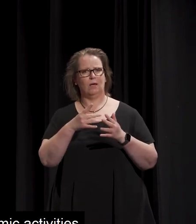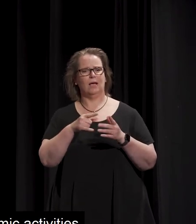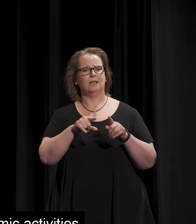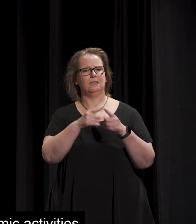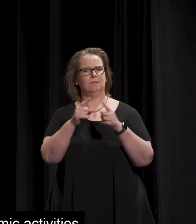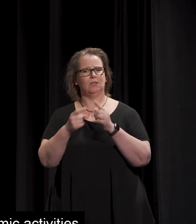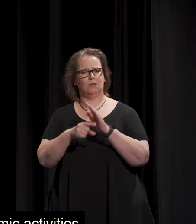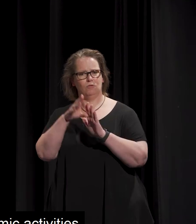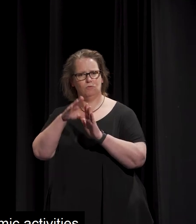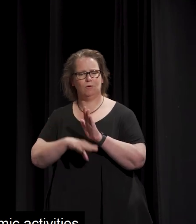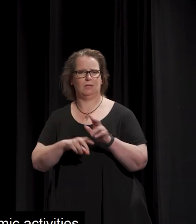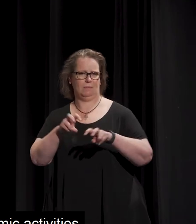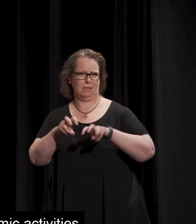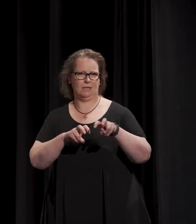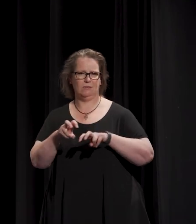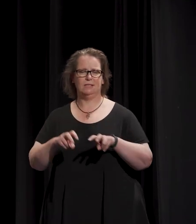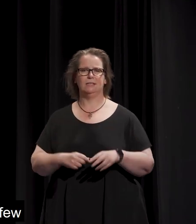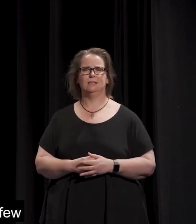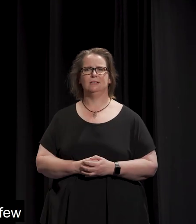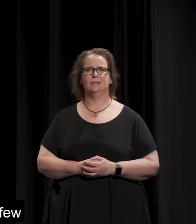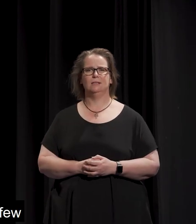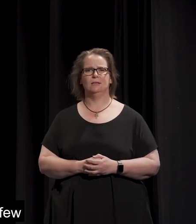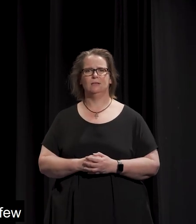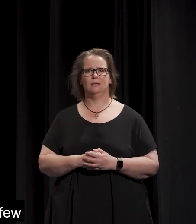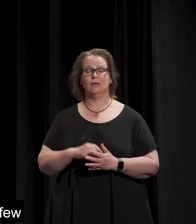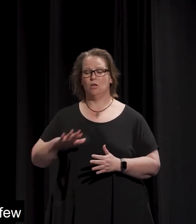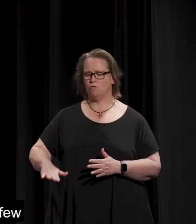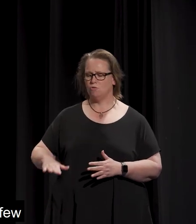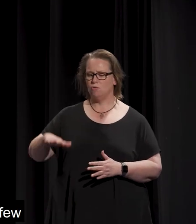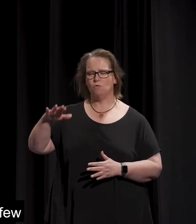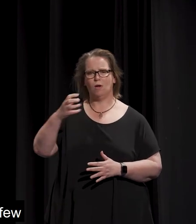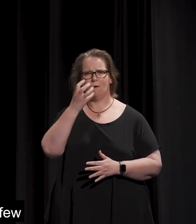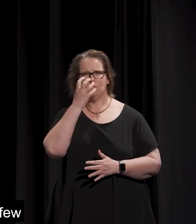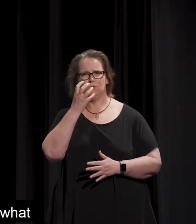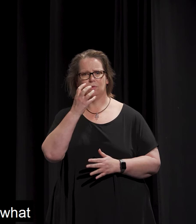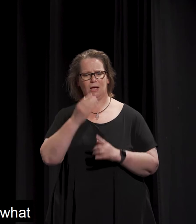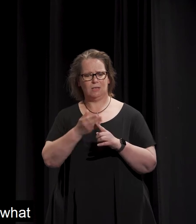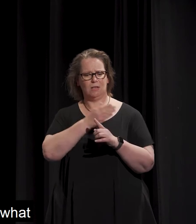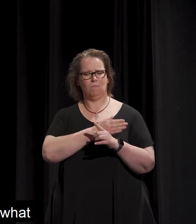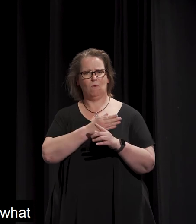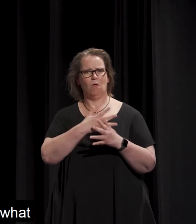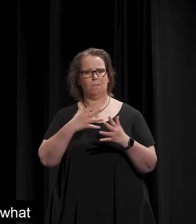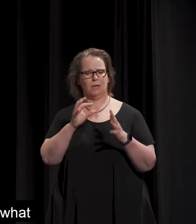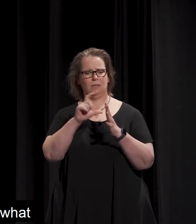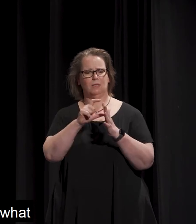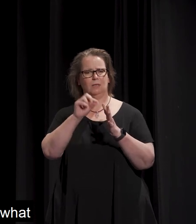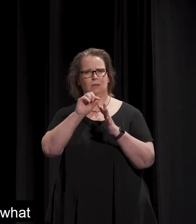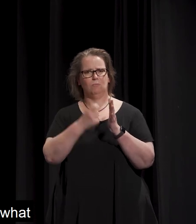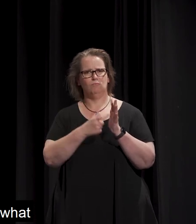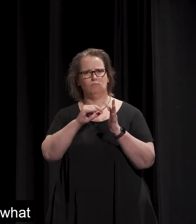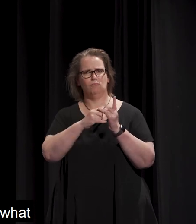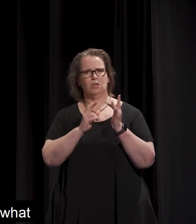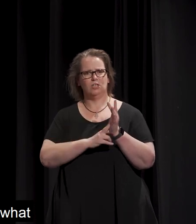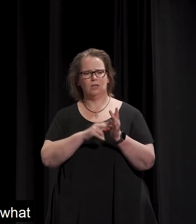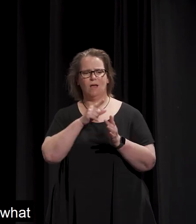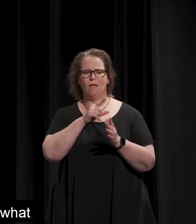co-curricular academic activities. Growing up in Footscray a few years prior to the Great Depression, Ford Davis knew what it was